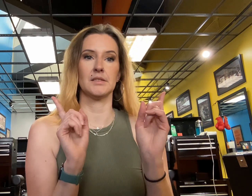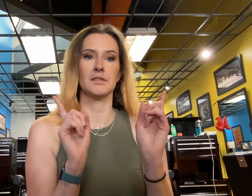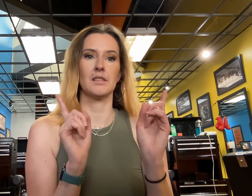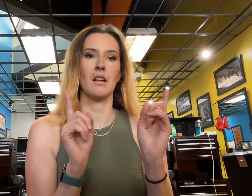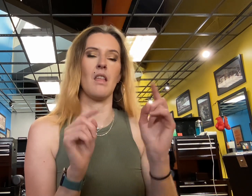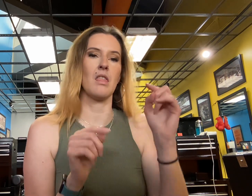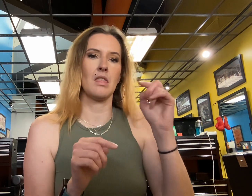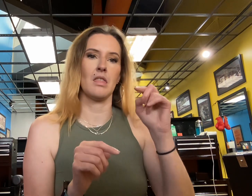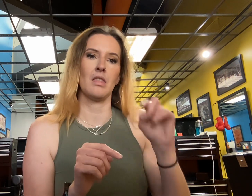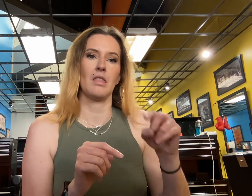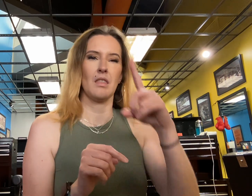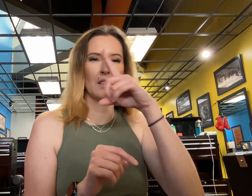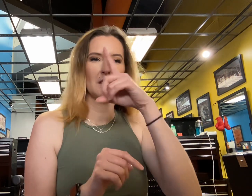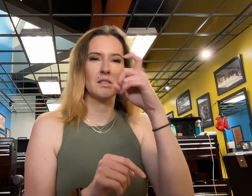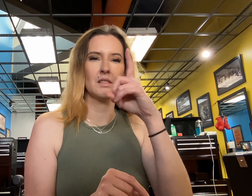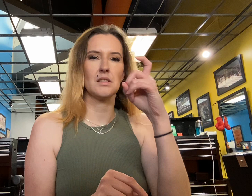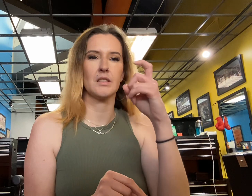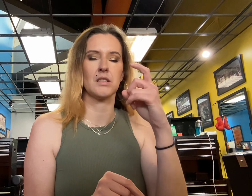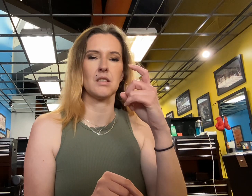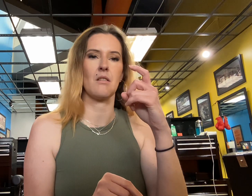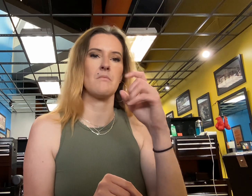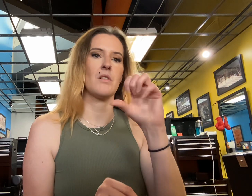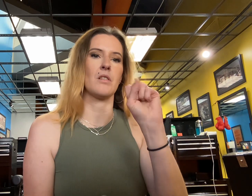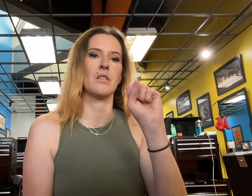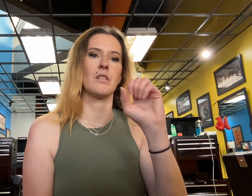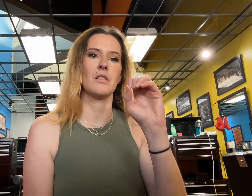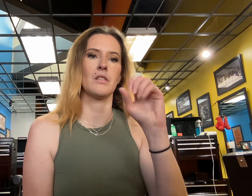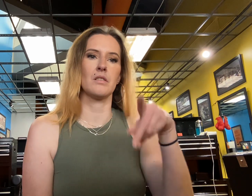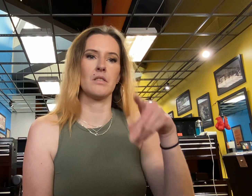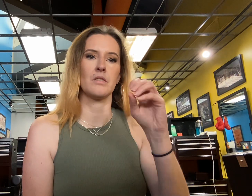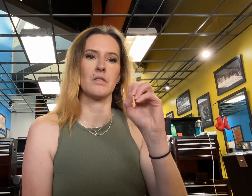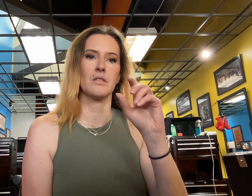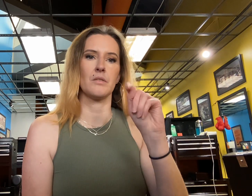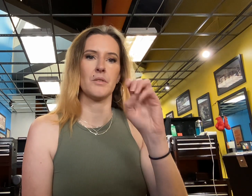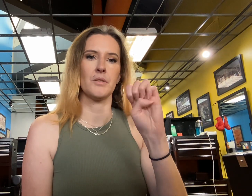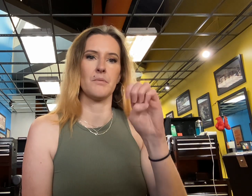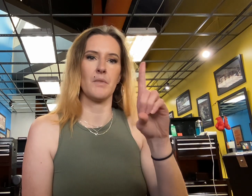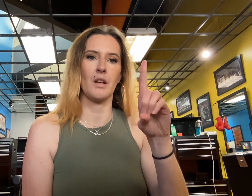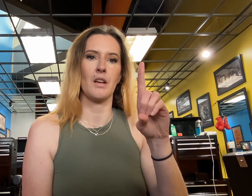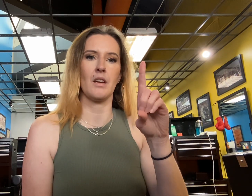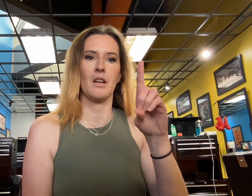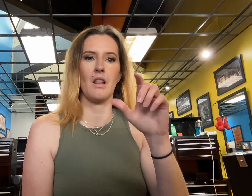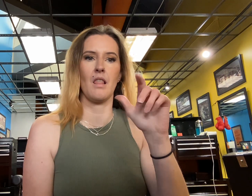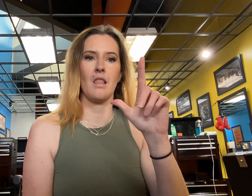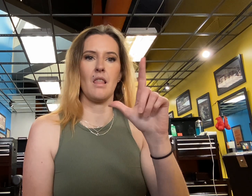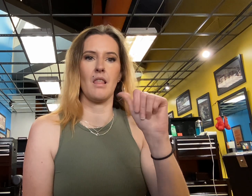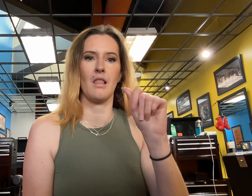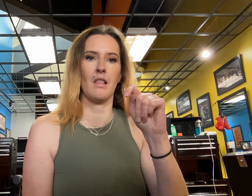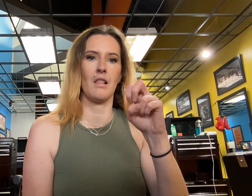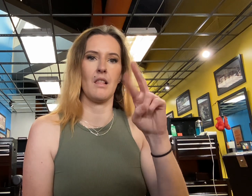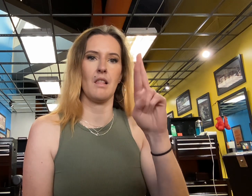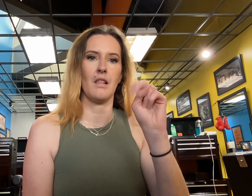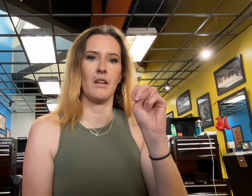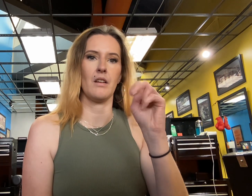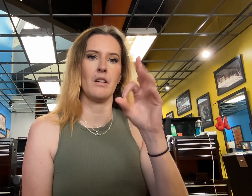spotted lanternfly all summer long. And now that it's fall, we can surely say, we're done here. Mission